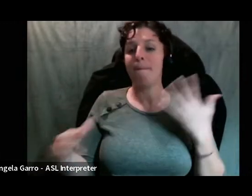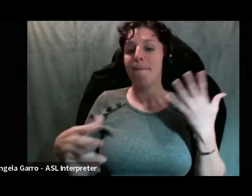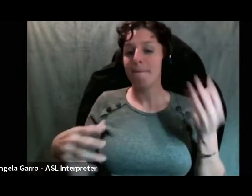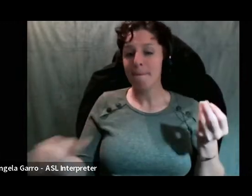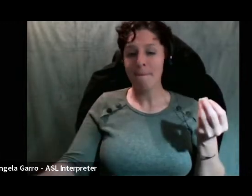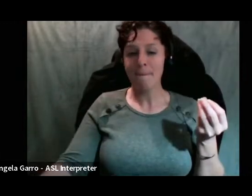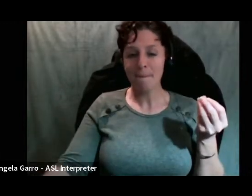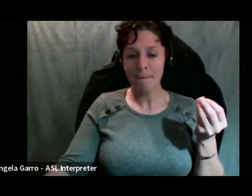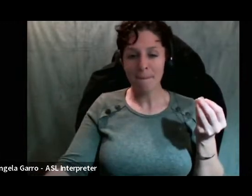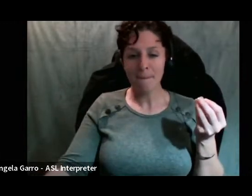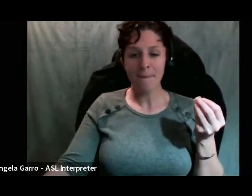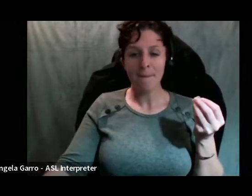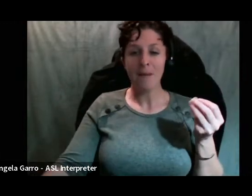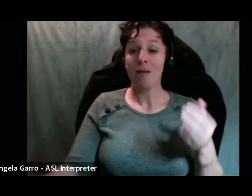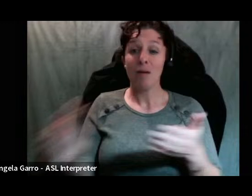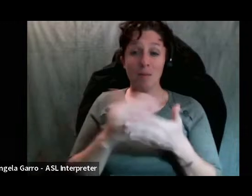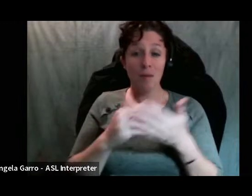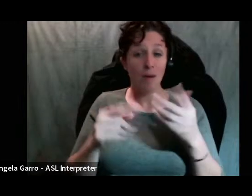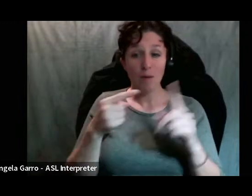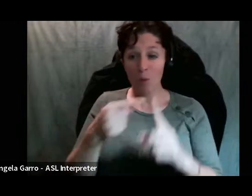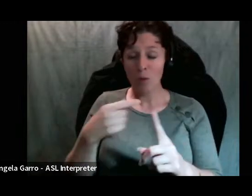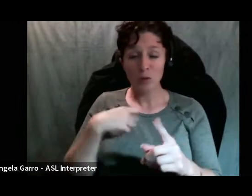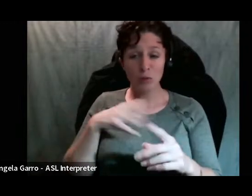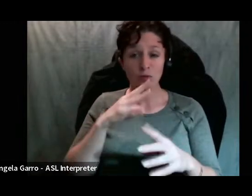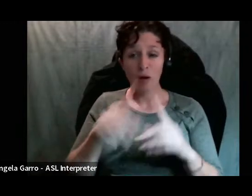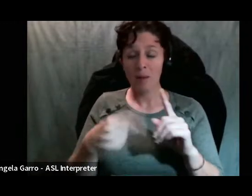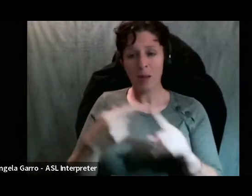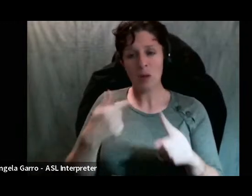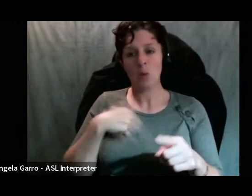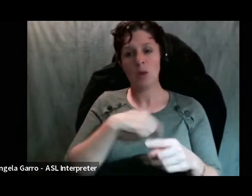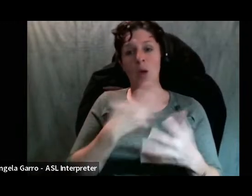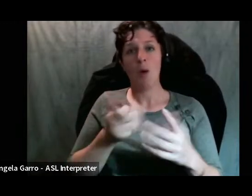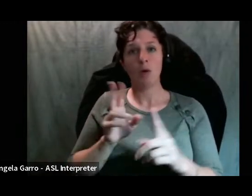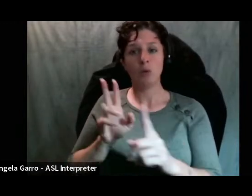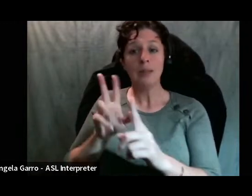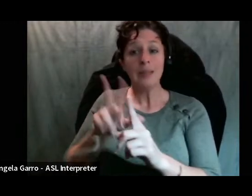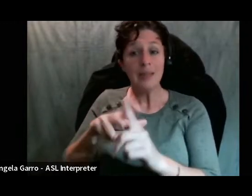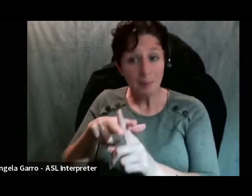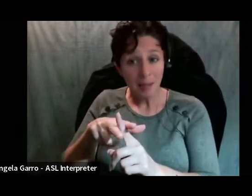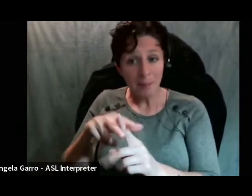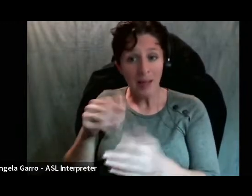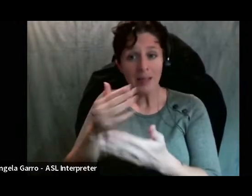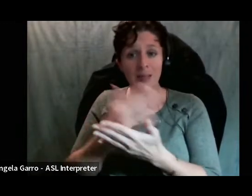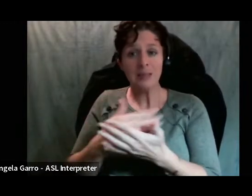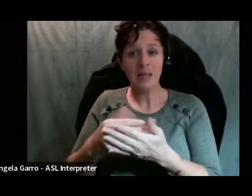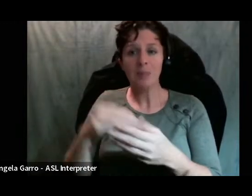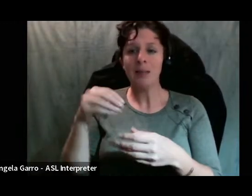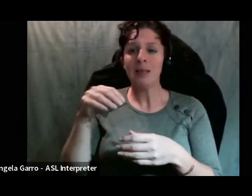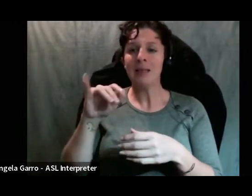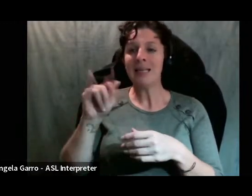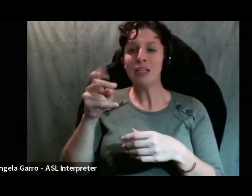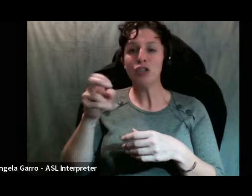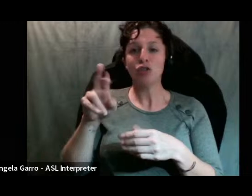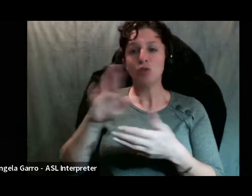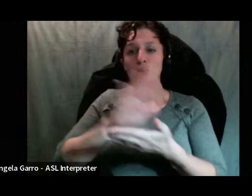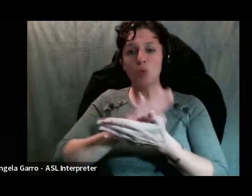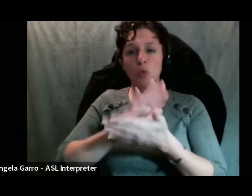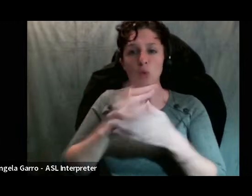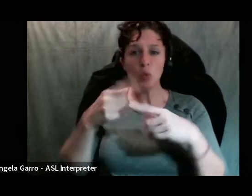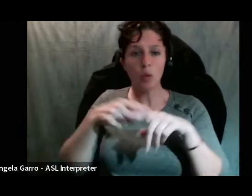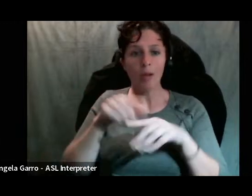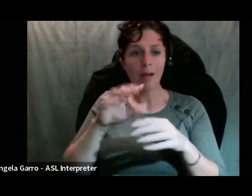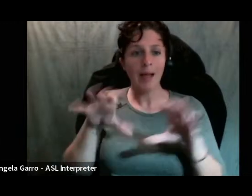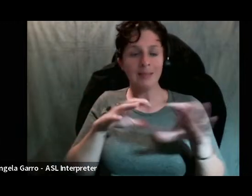And part of the goals that we were talking about is we wanted to implement some like intra-school activities or just like hands-on events